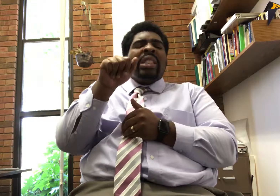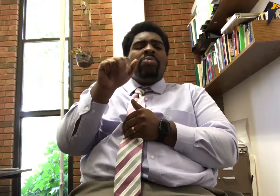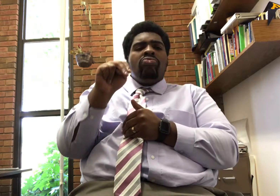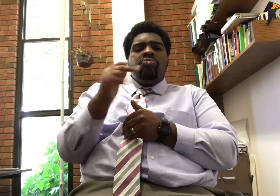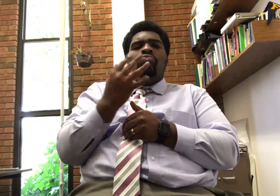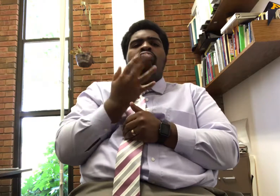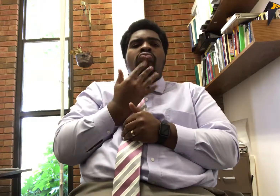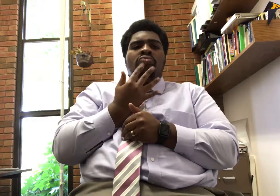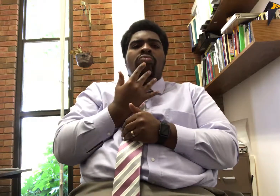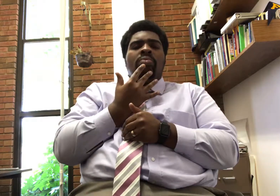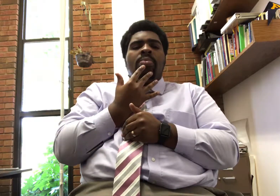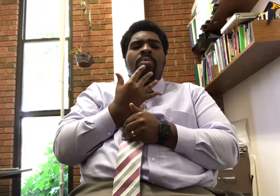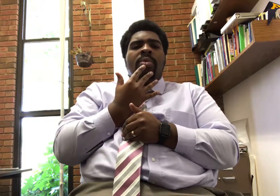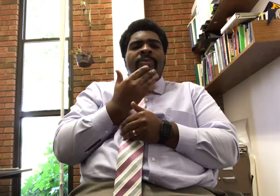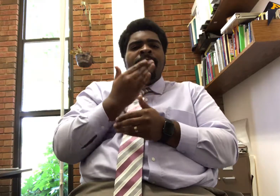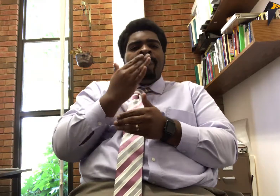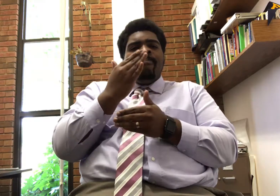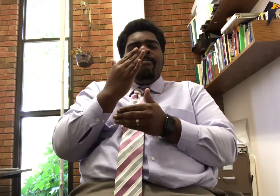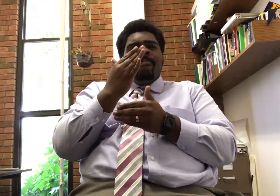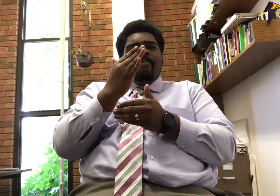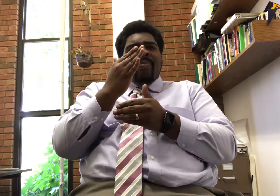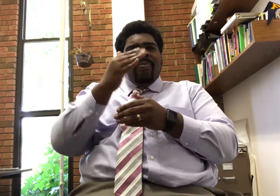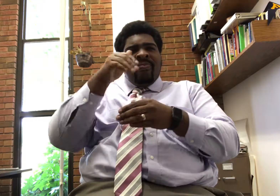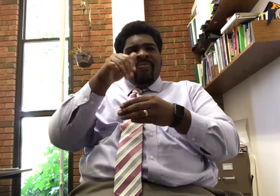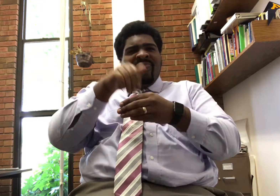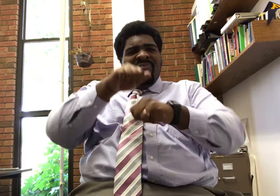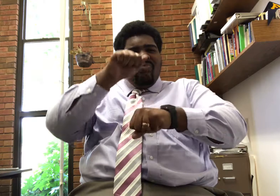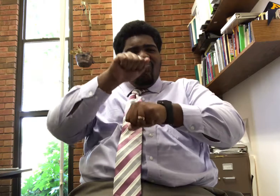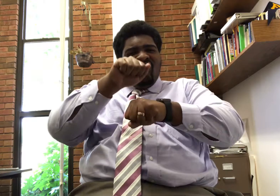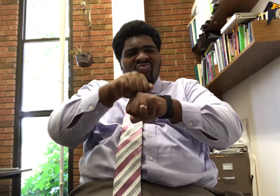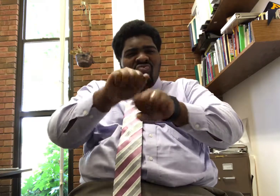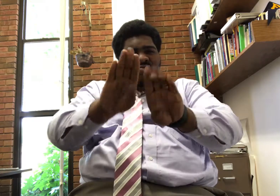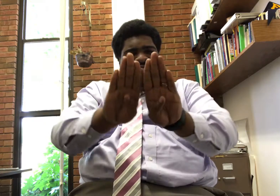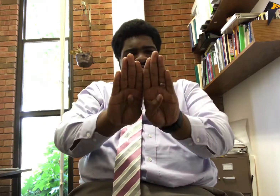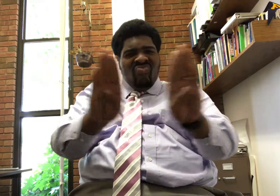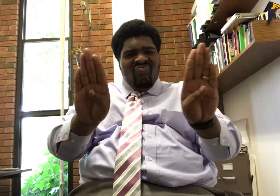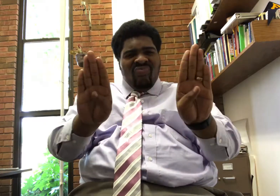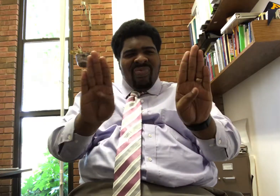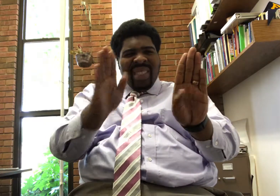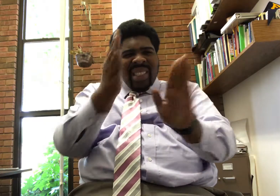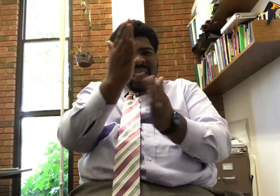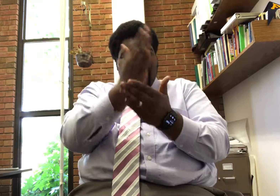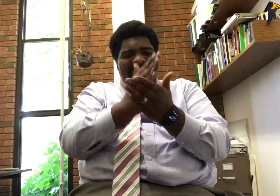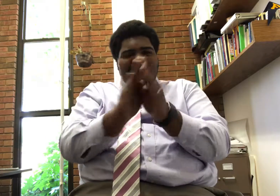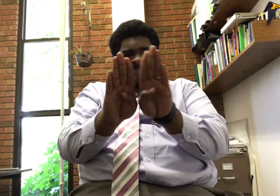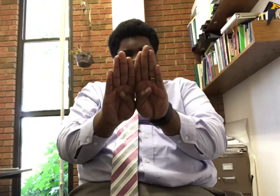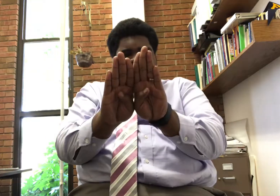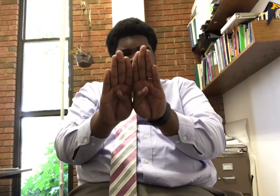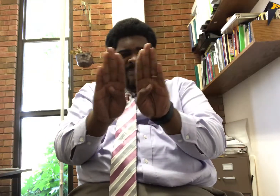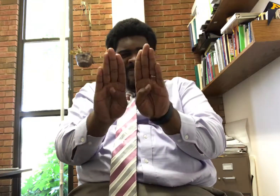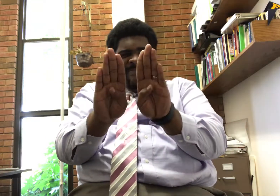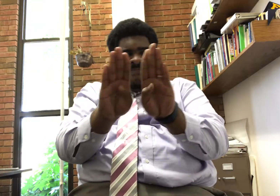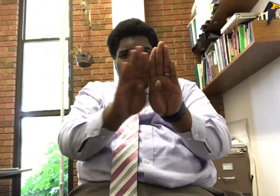There are a few openings in the rock wall, but they're not what we would call windows.